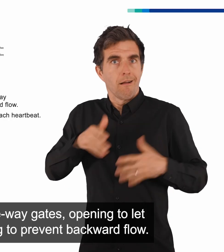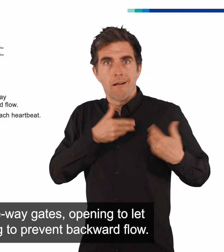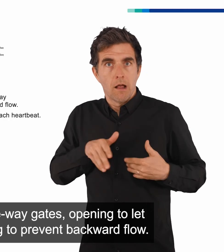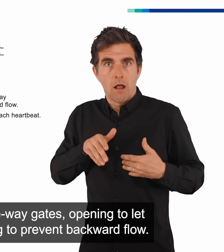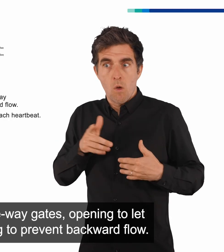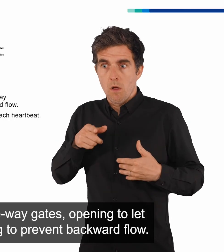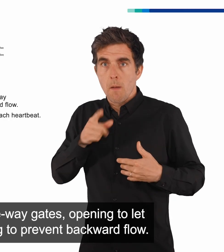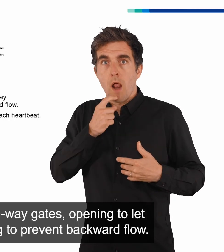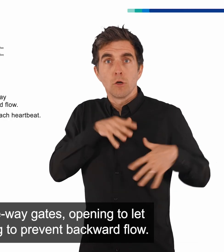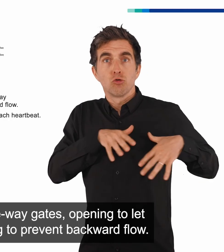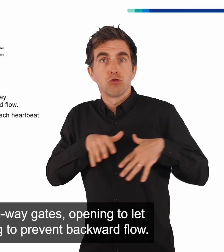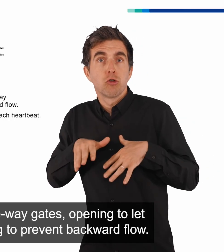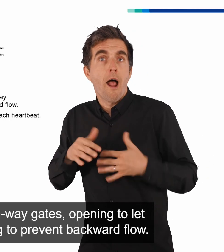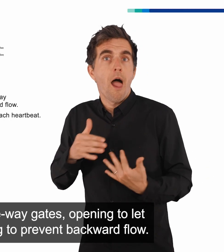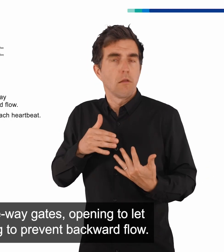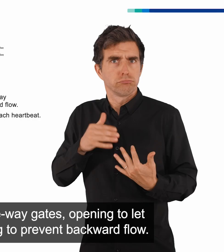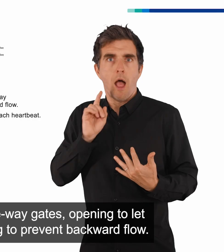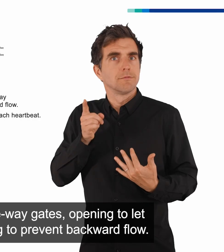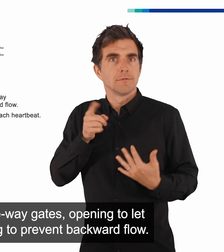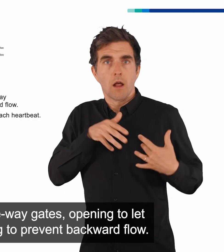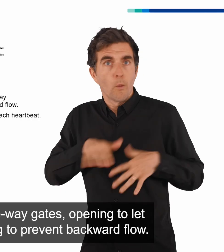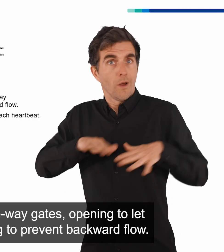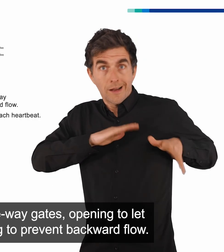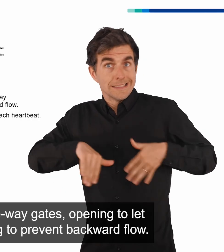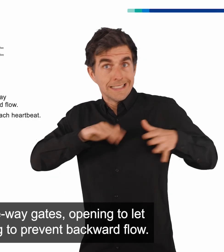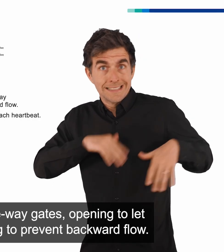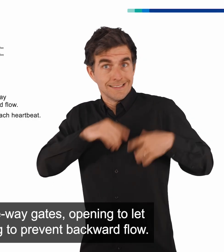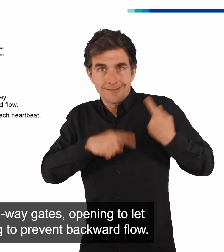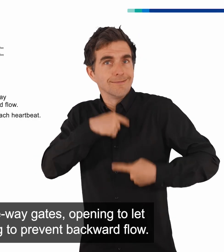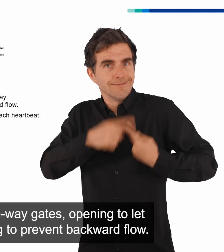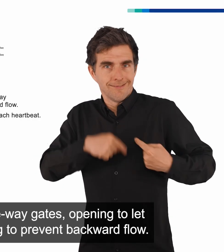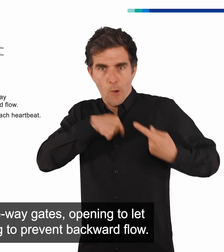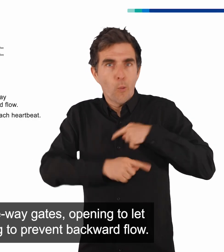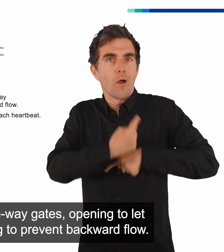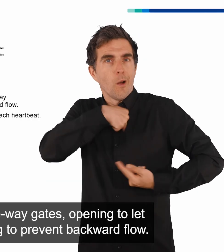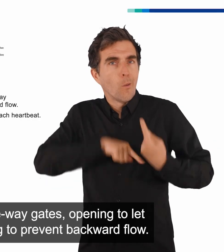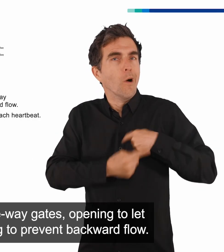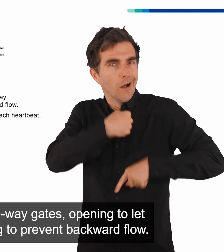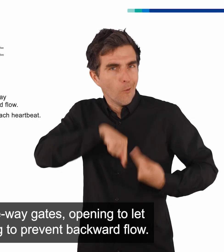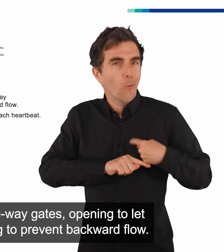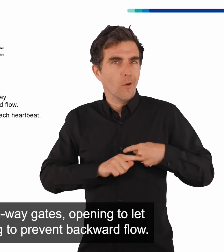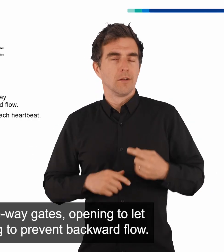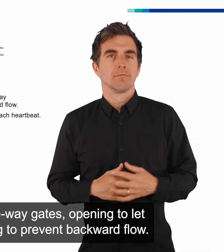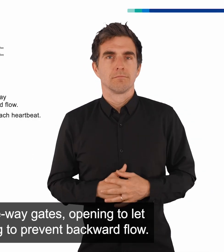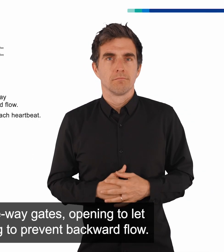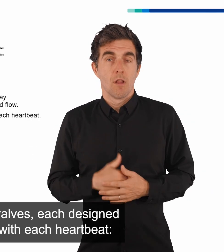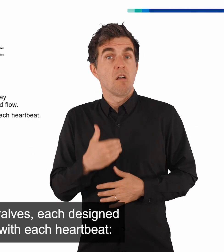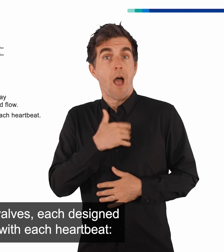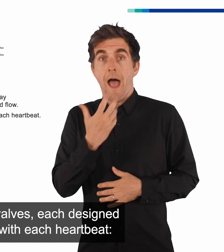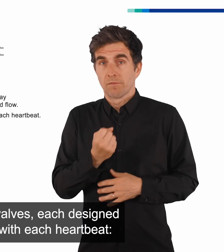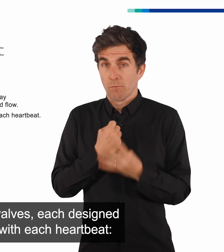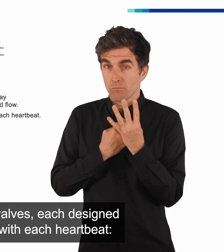right atrium and right ventricle. The pulmonary valve is positioned between the right ventricle and the pulmonary